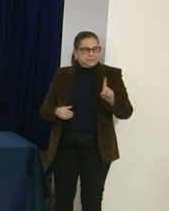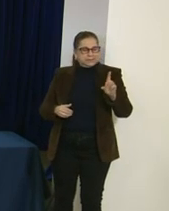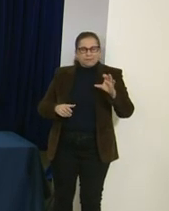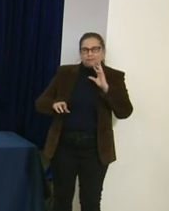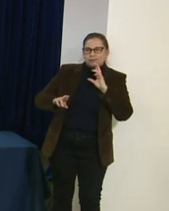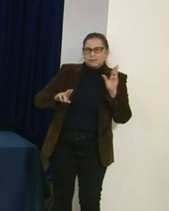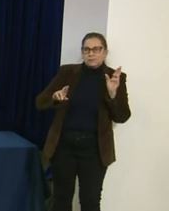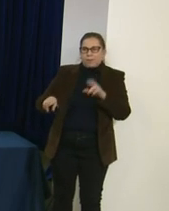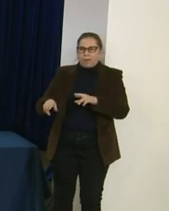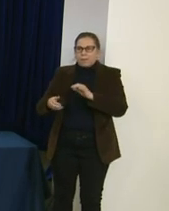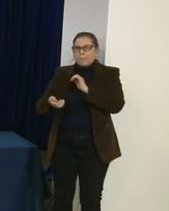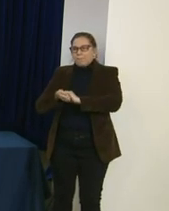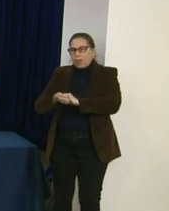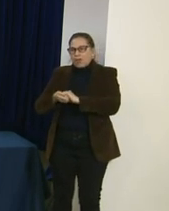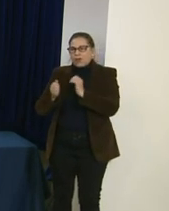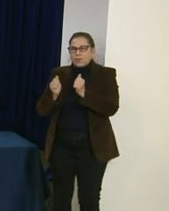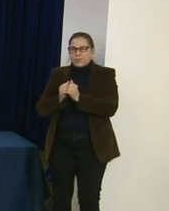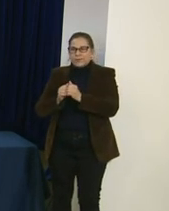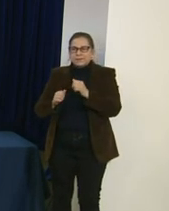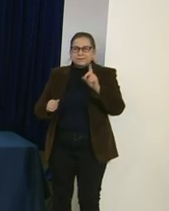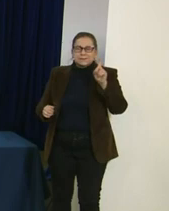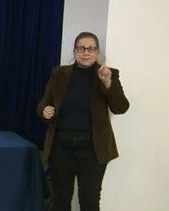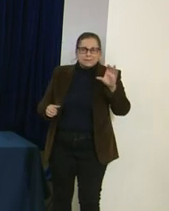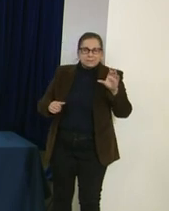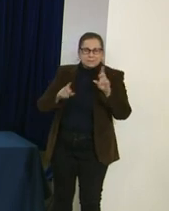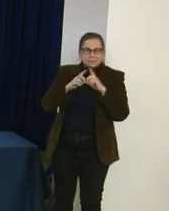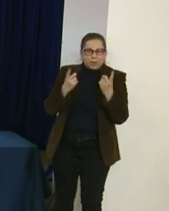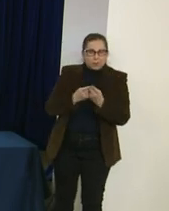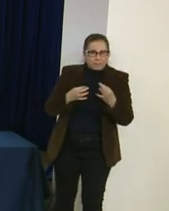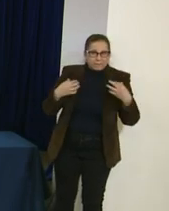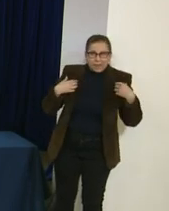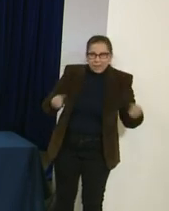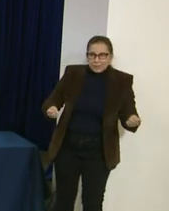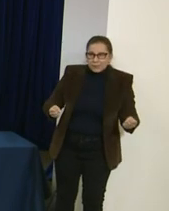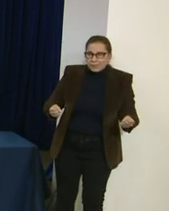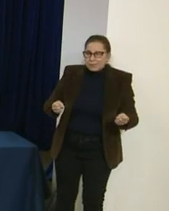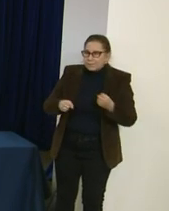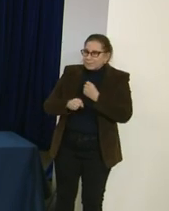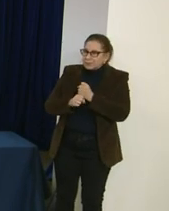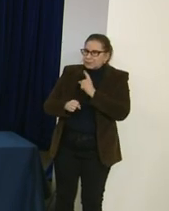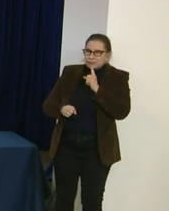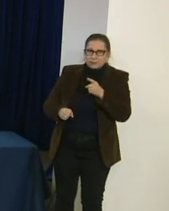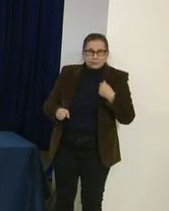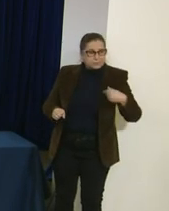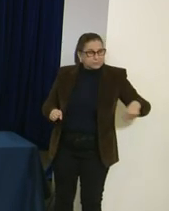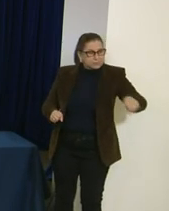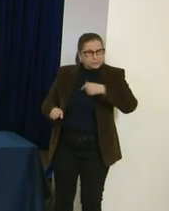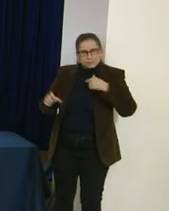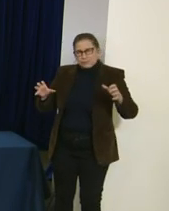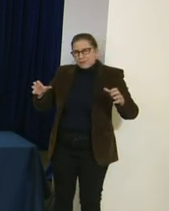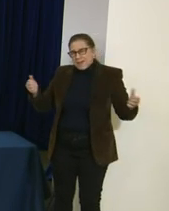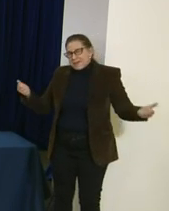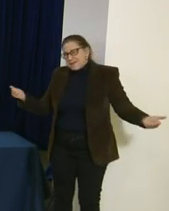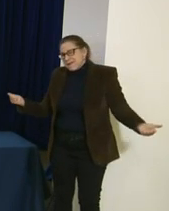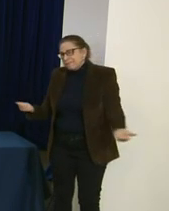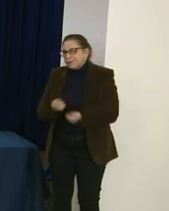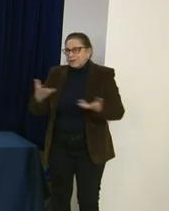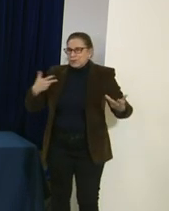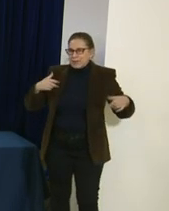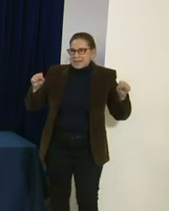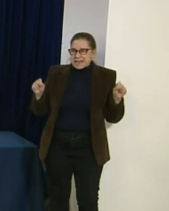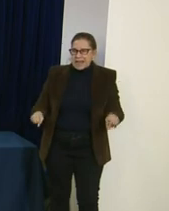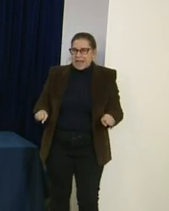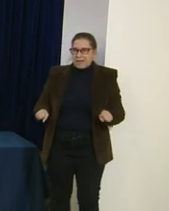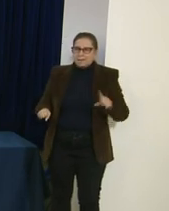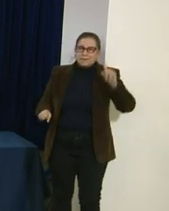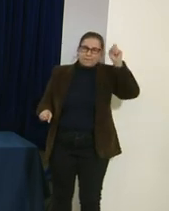to ensure that we are doing everything we can from a district government standpoint to confront the virus.